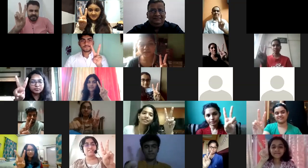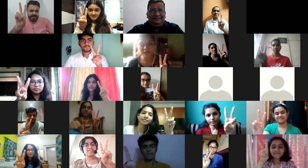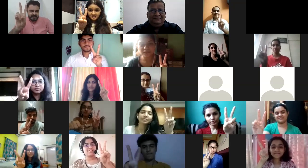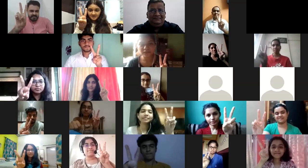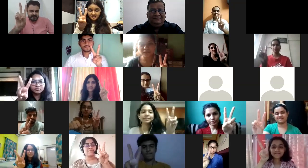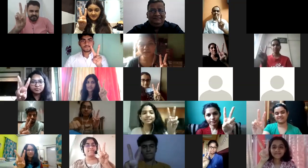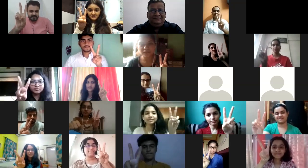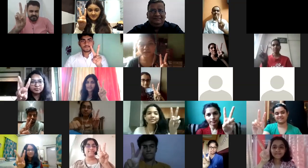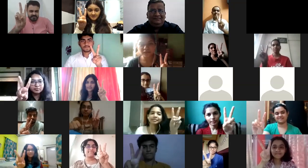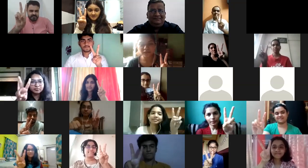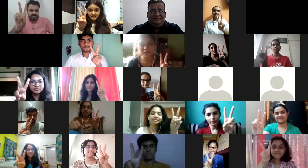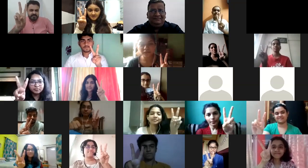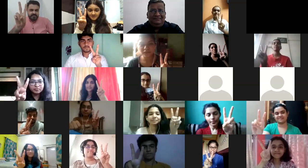Yes. V.